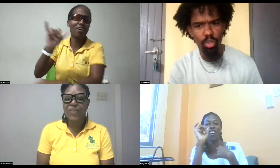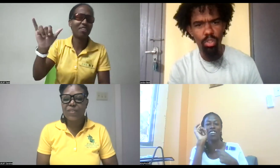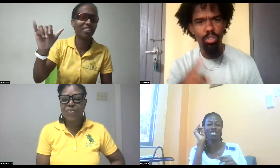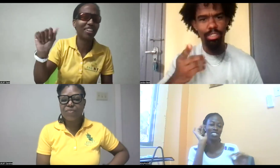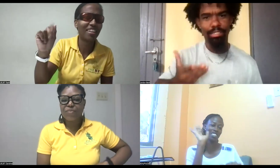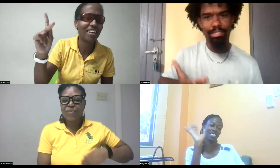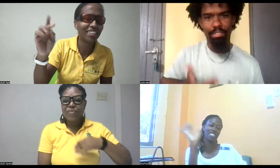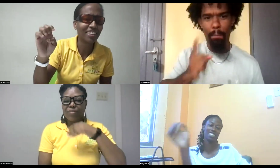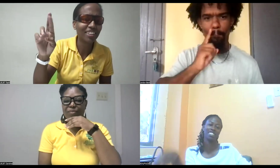All right,